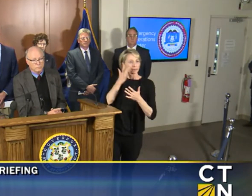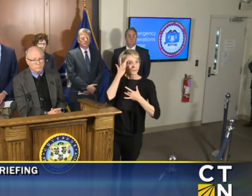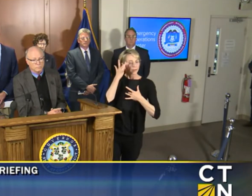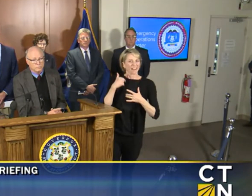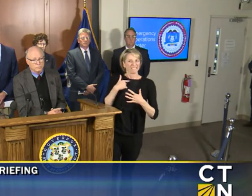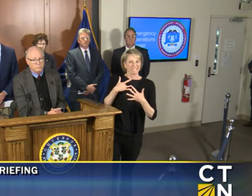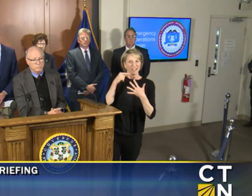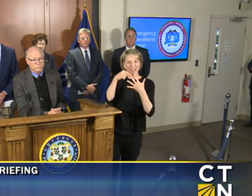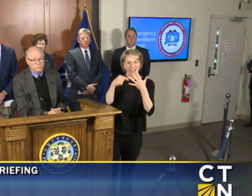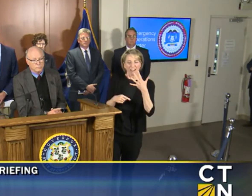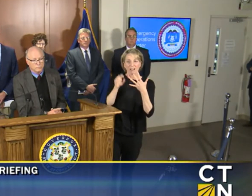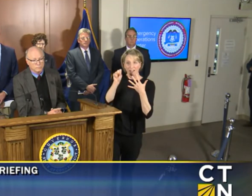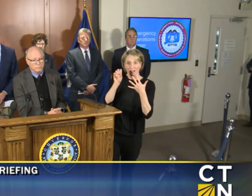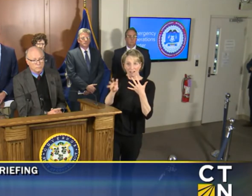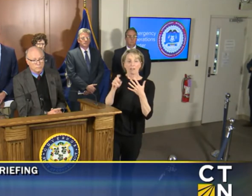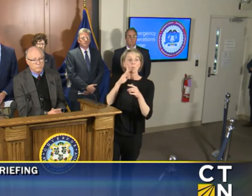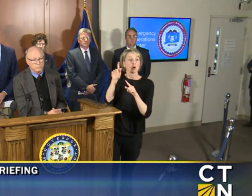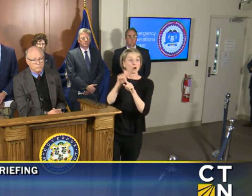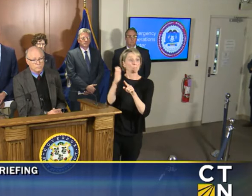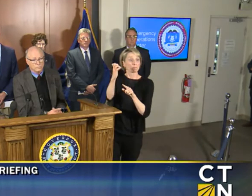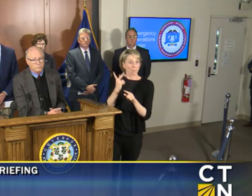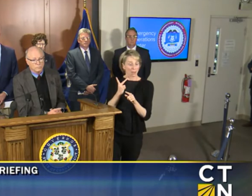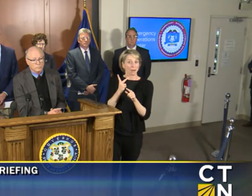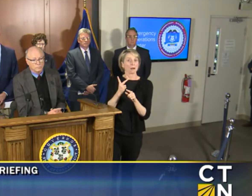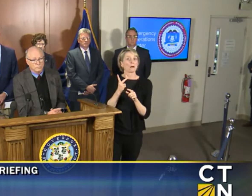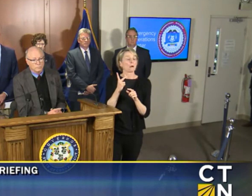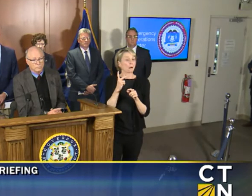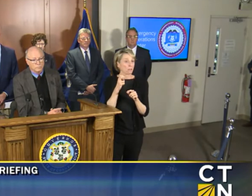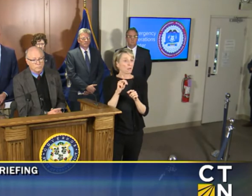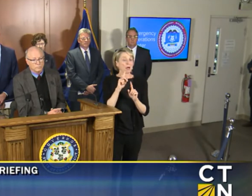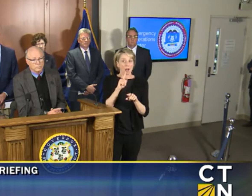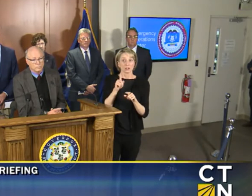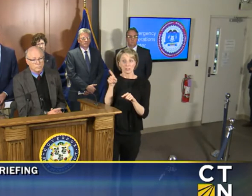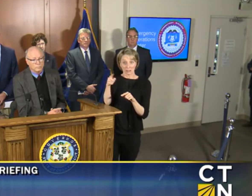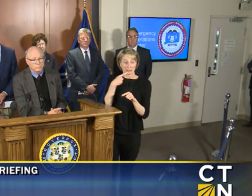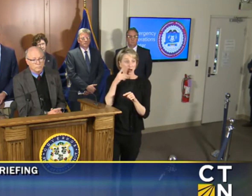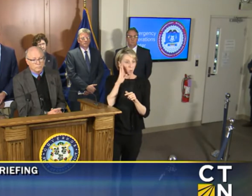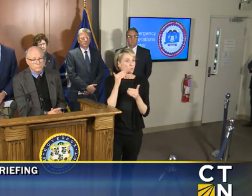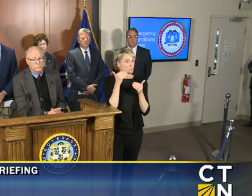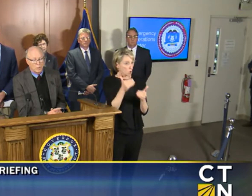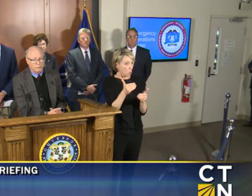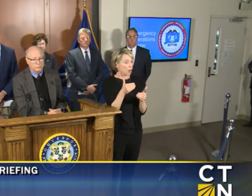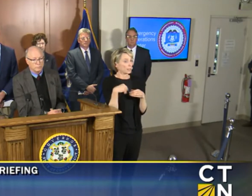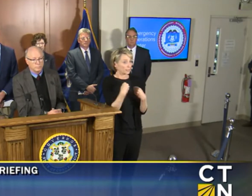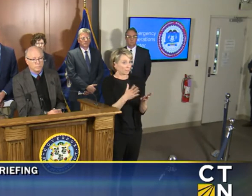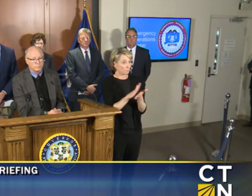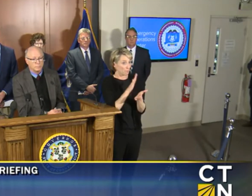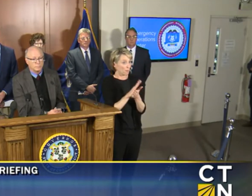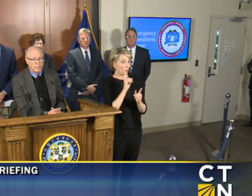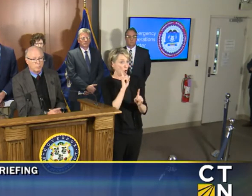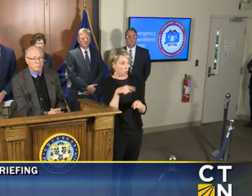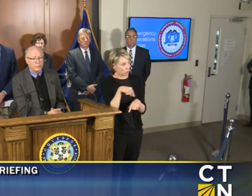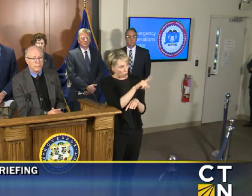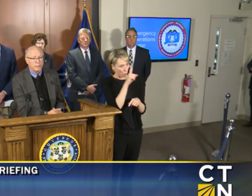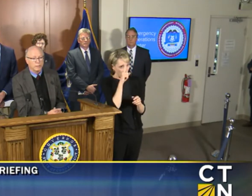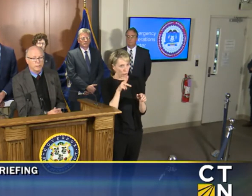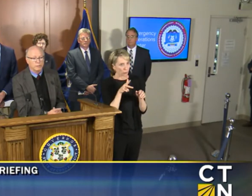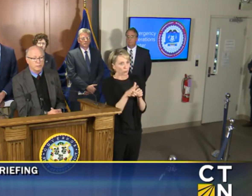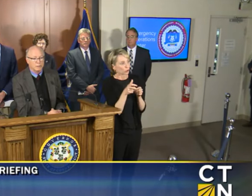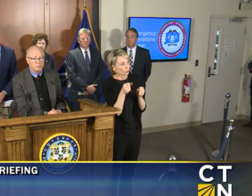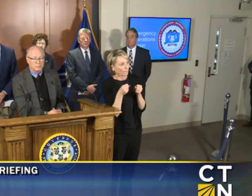more questions. And then they say, okay, we're going to give you a written order. Come down here and pick it up out front. Correct. That would